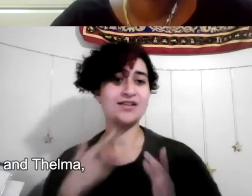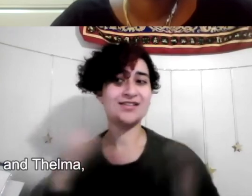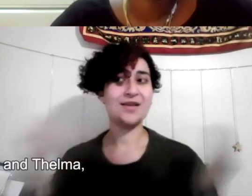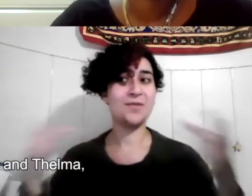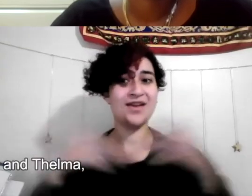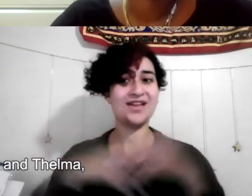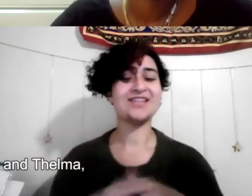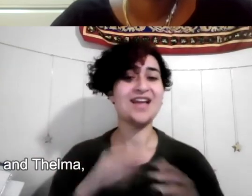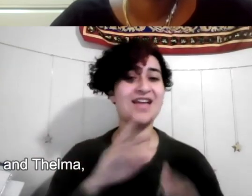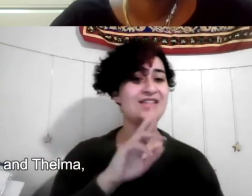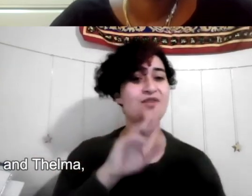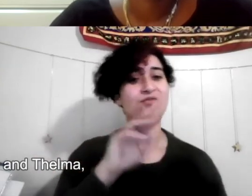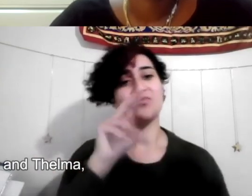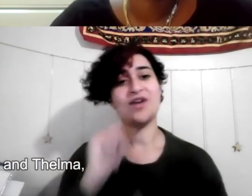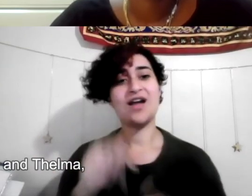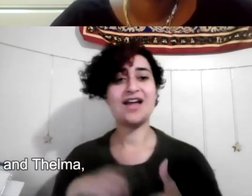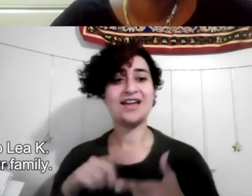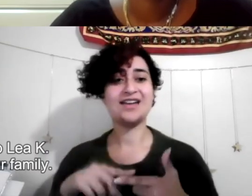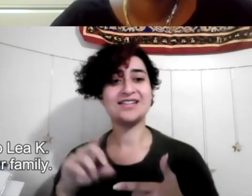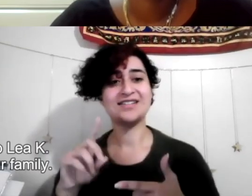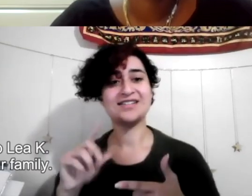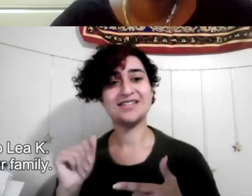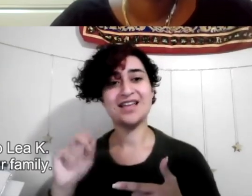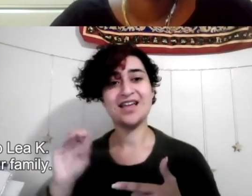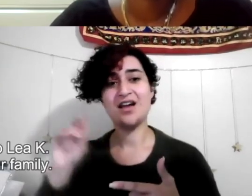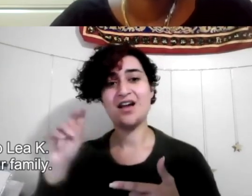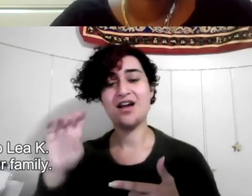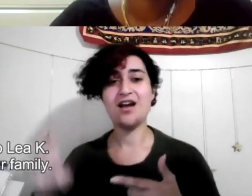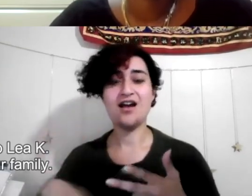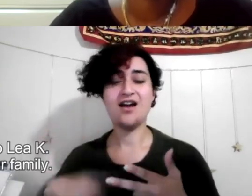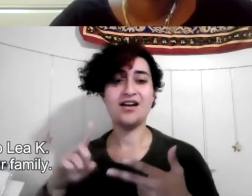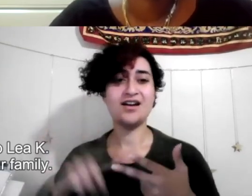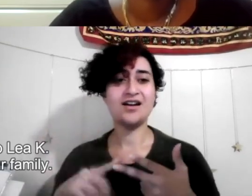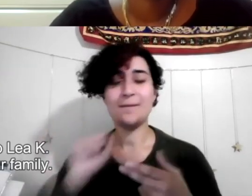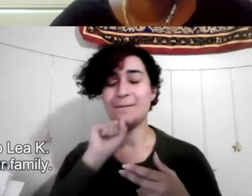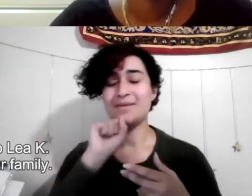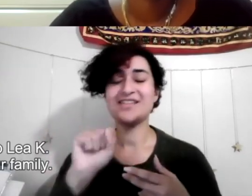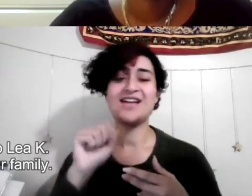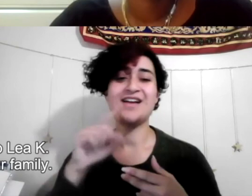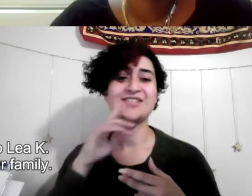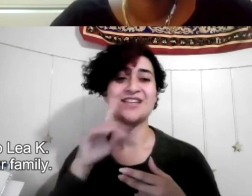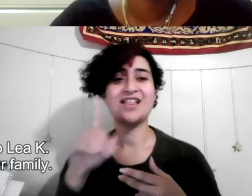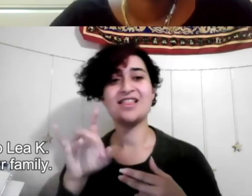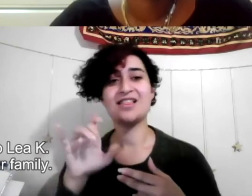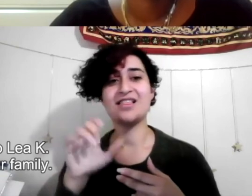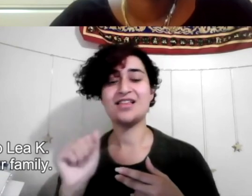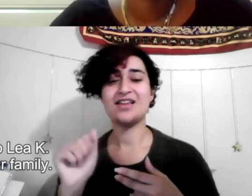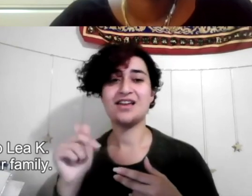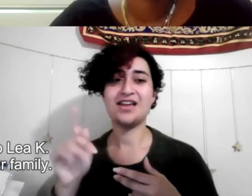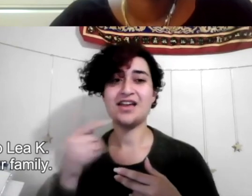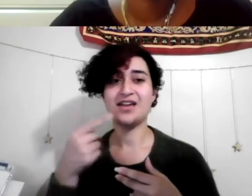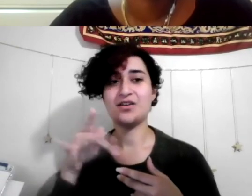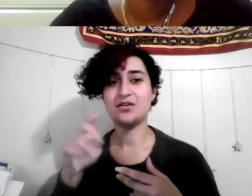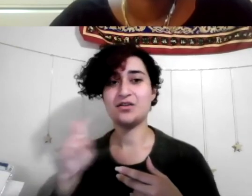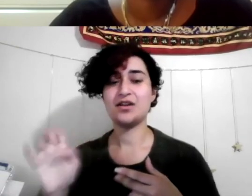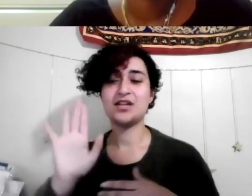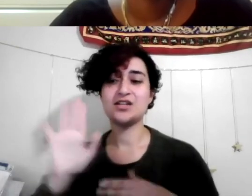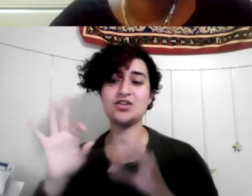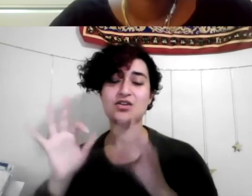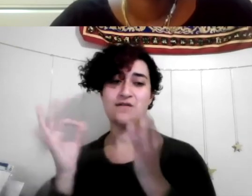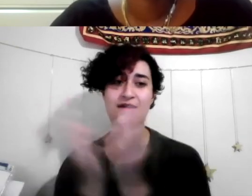Ryan and Dayon and Thelma. And much love to Lea K. Green and to your family.